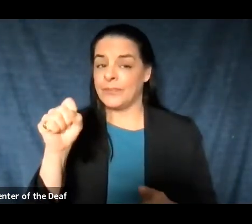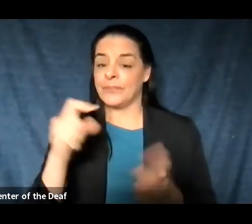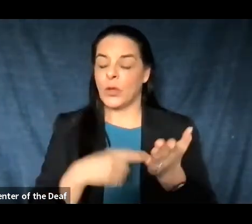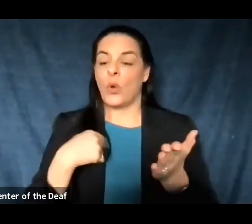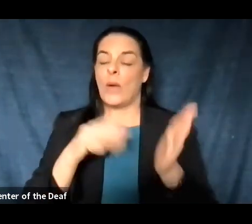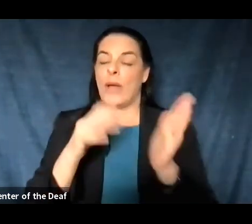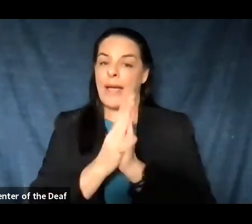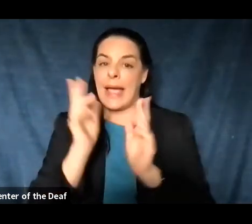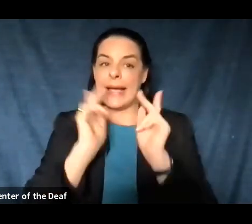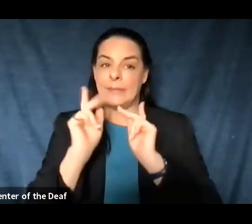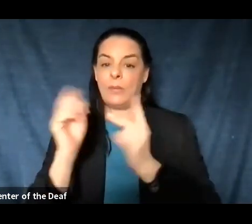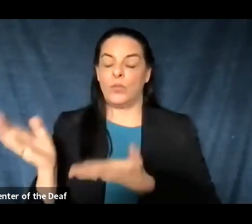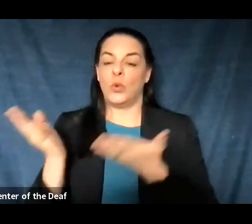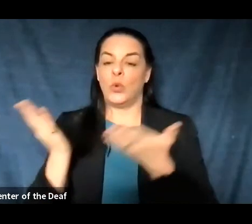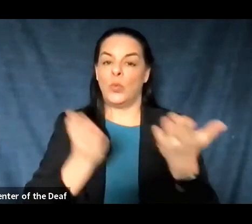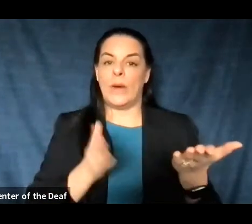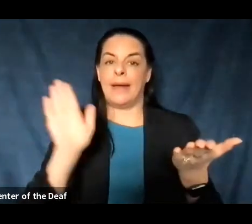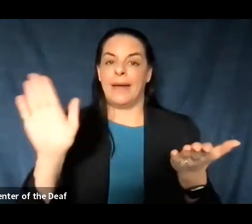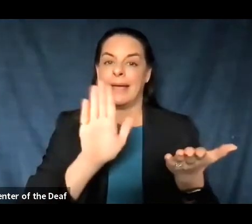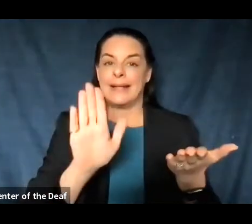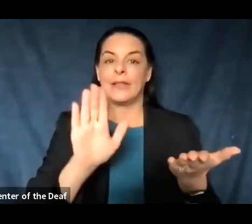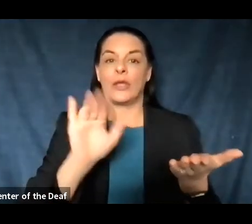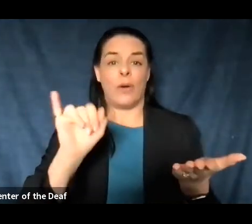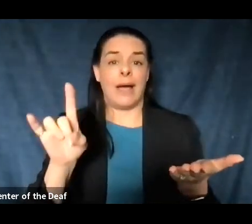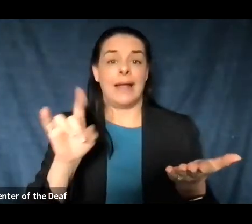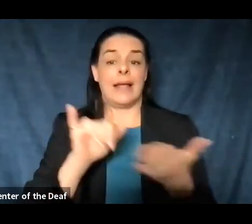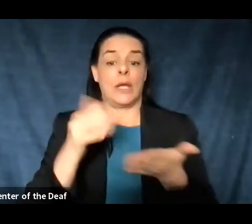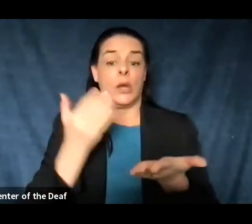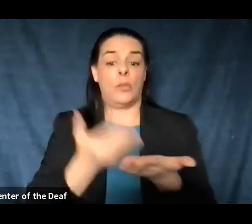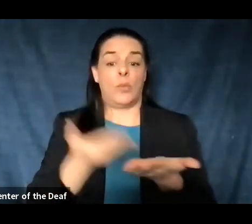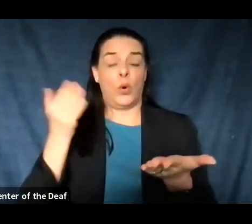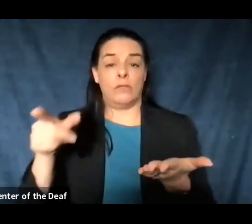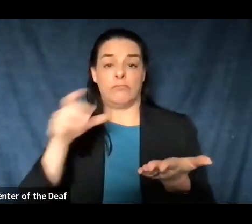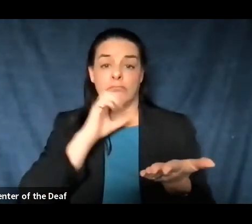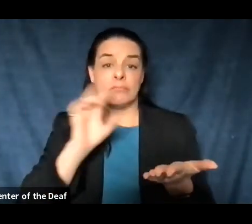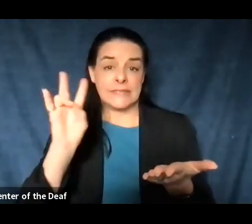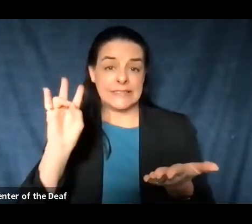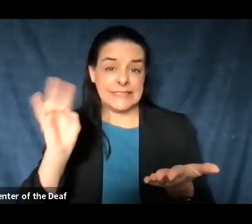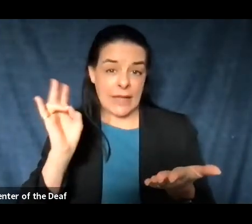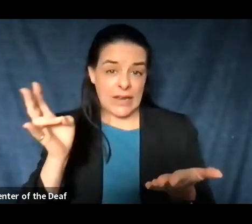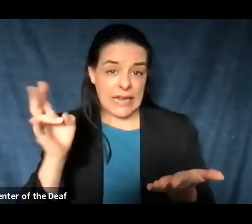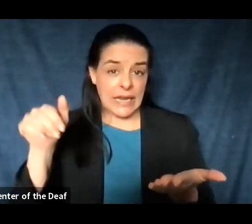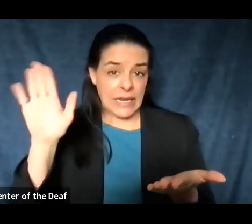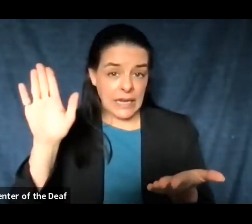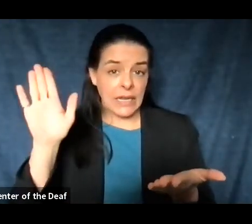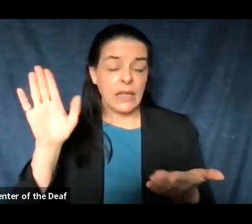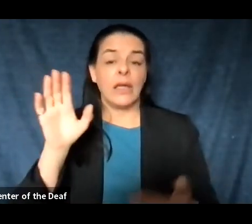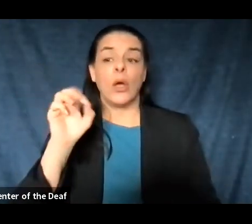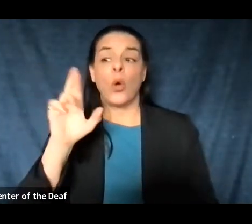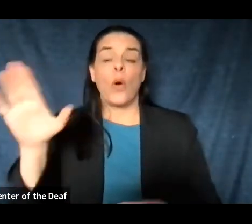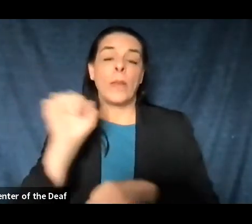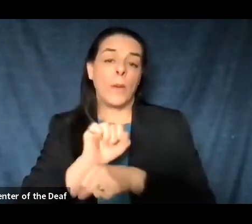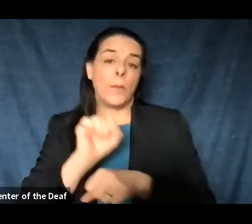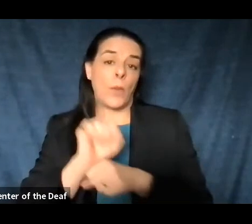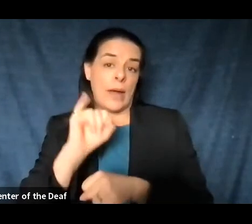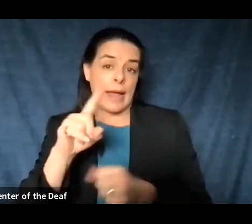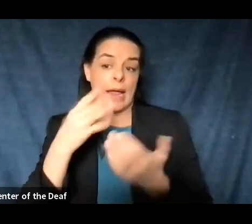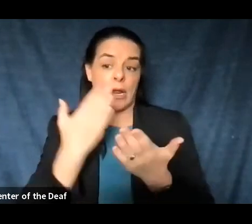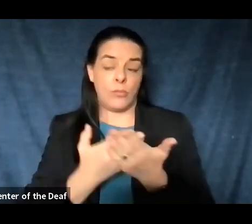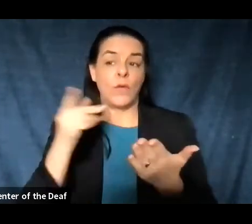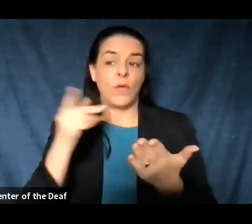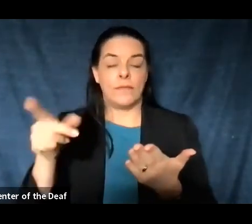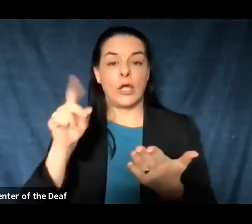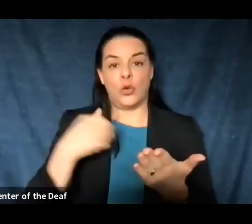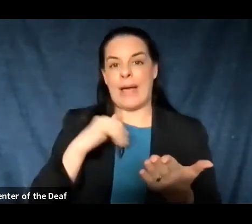to bring their a form of ID that proves that they're 70 or older, or their employment ID that proves that they have